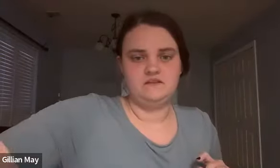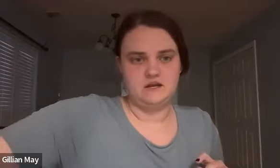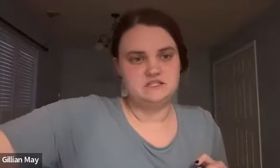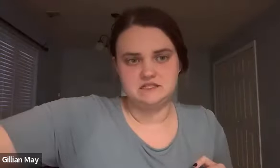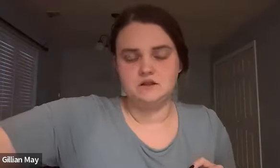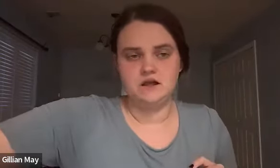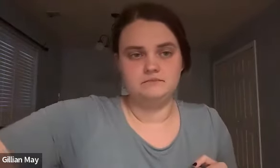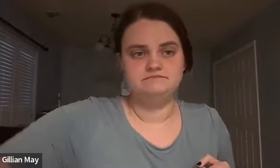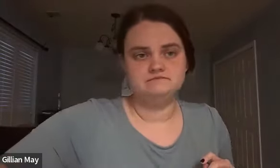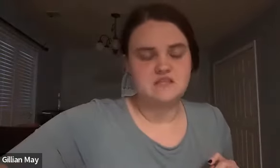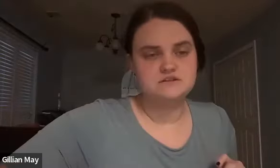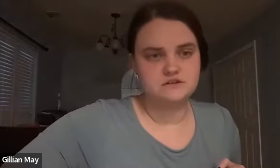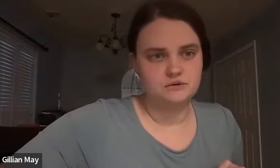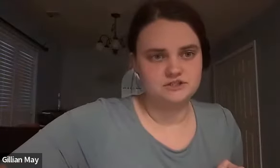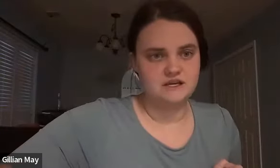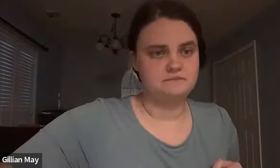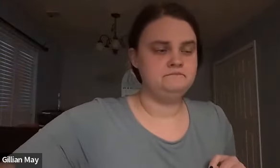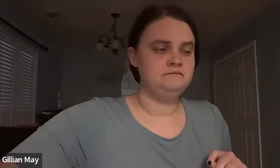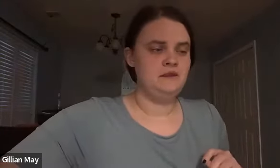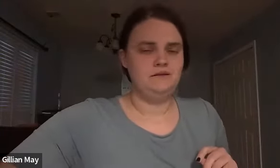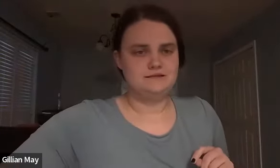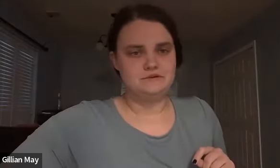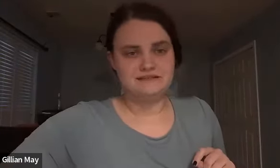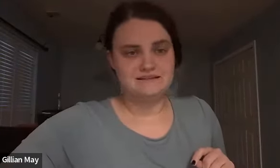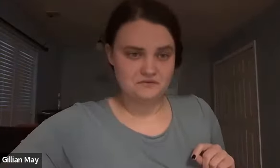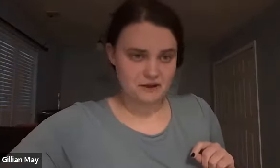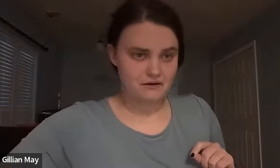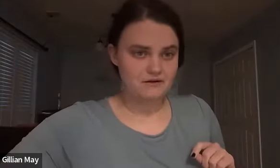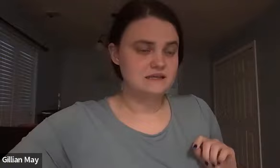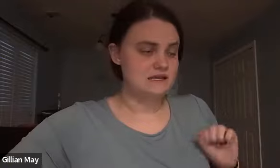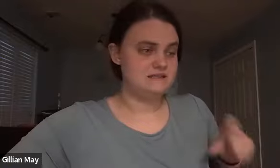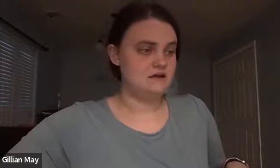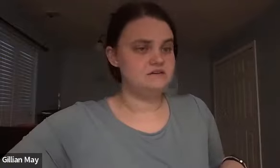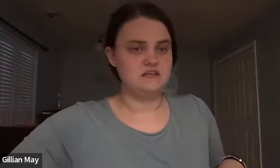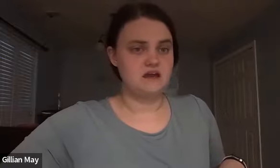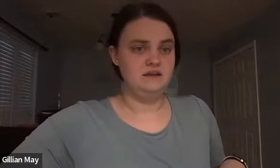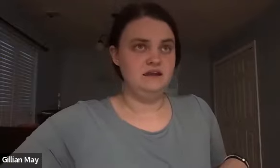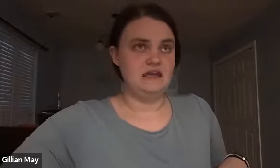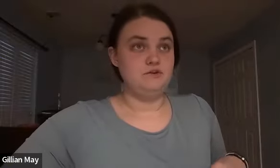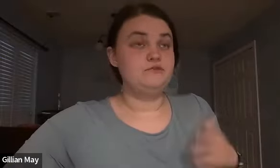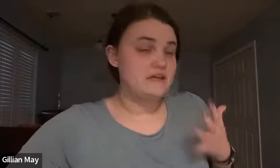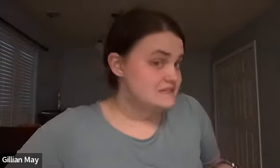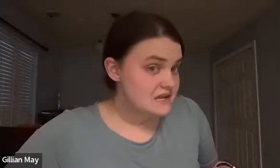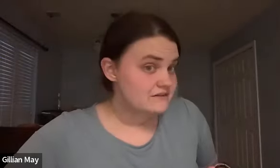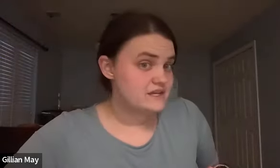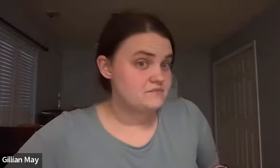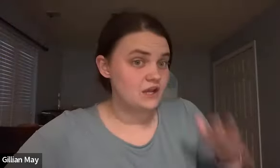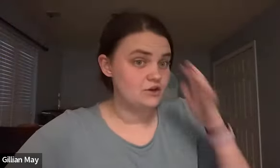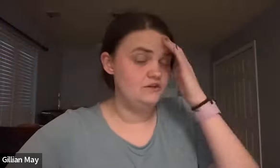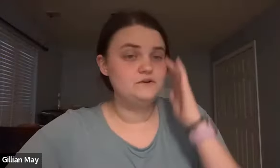That'll still, they'll still know what you're saying. That's one of the things I love about ASL is that if you forget the sign of something or you forget